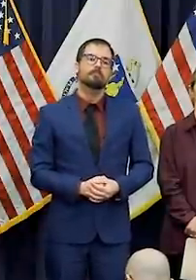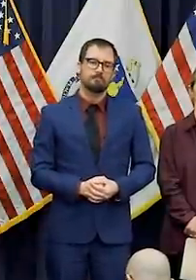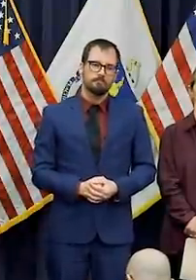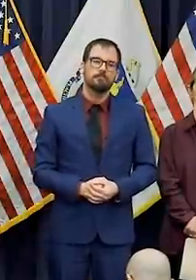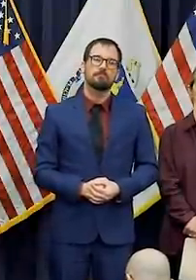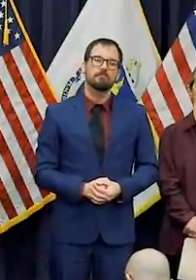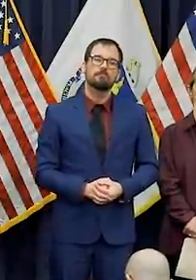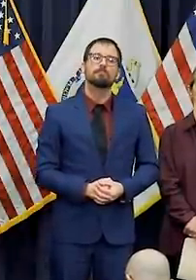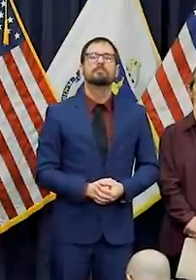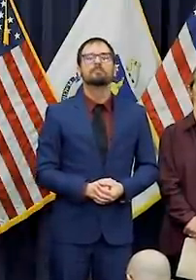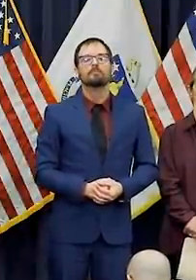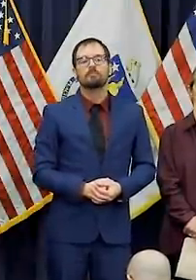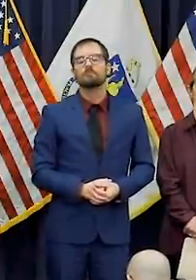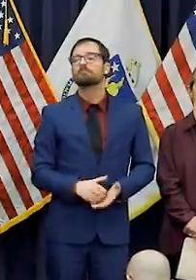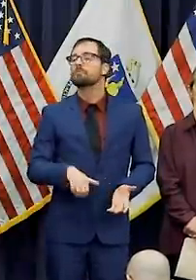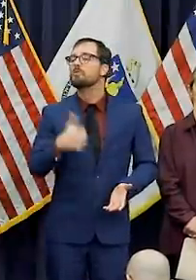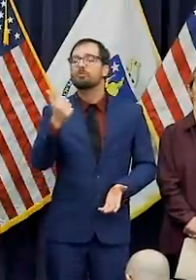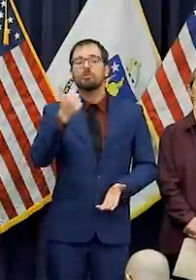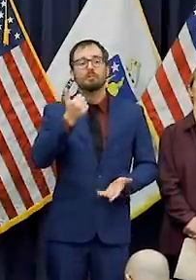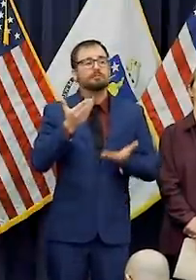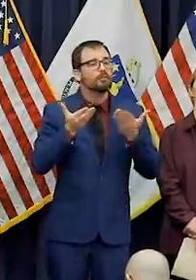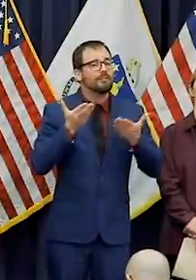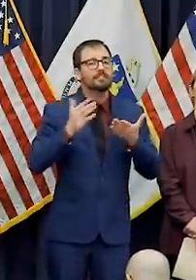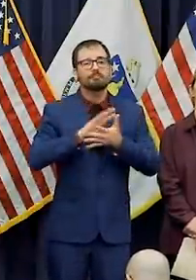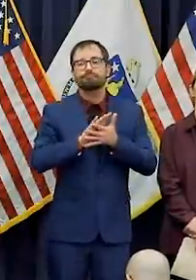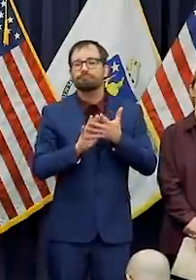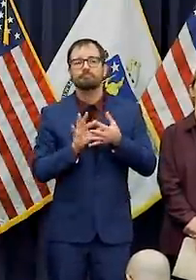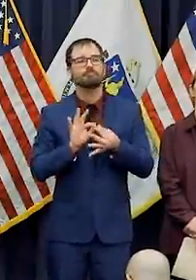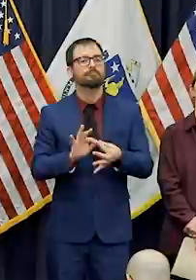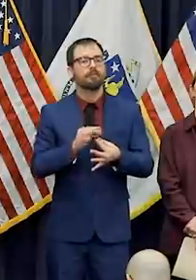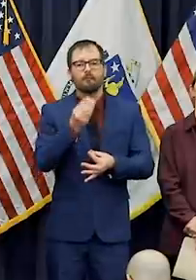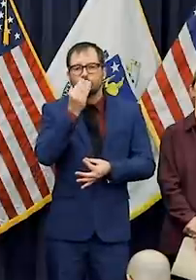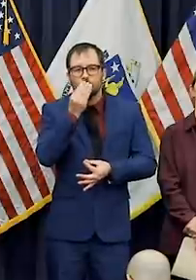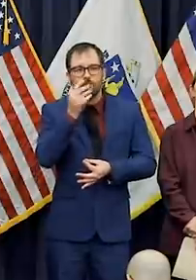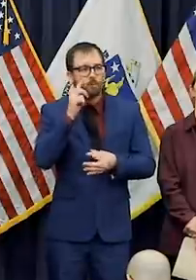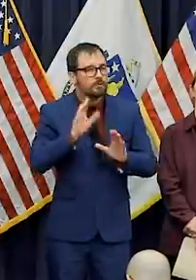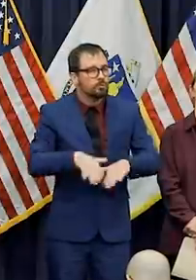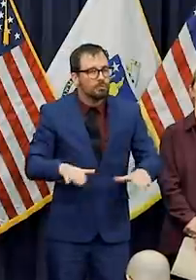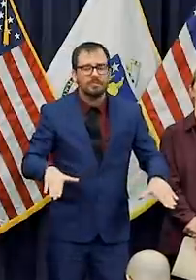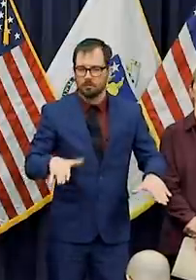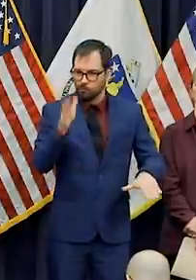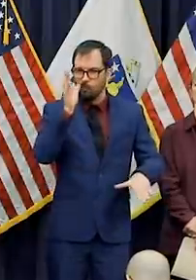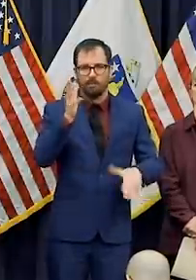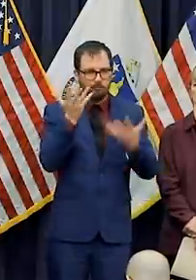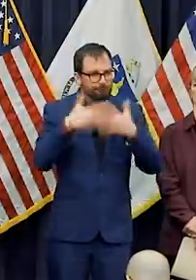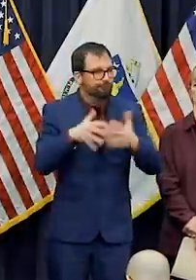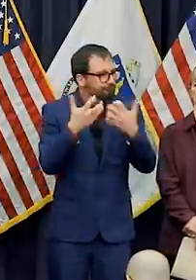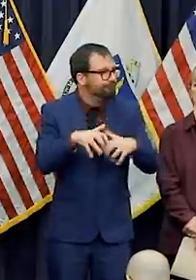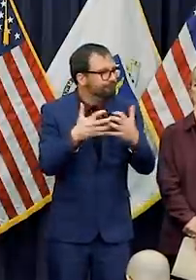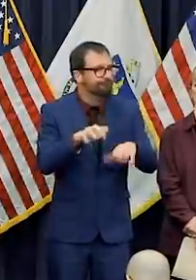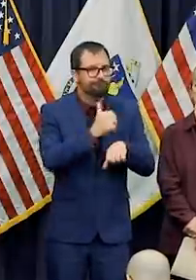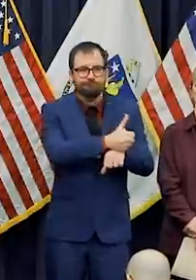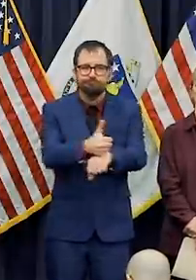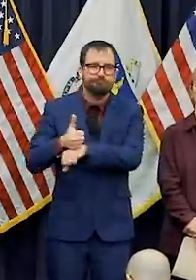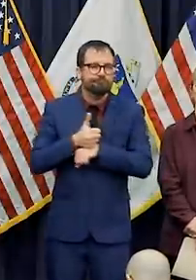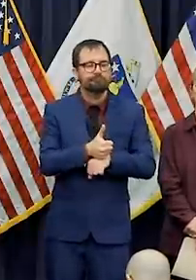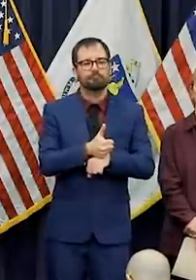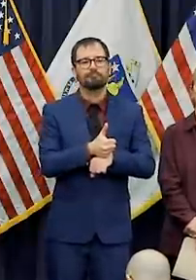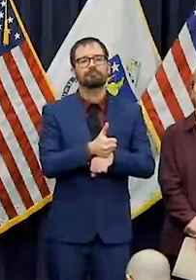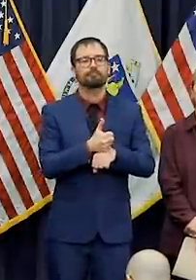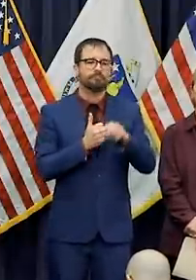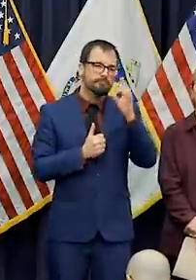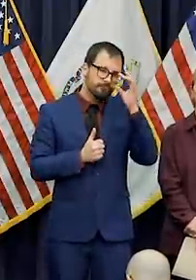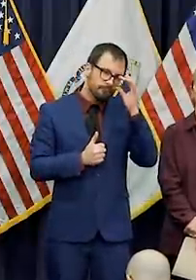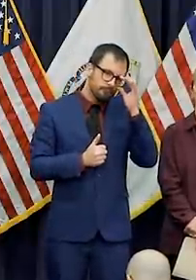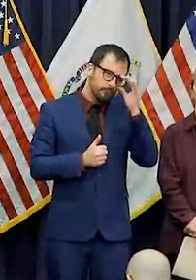districts to keep buildings open whenever possible to continue to offer these services. Although schools must suspend in-person